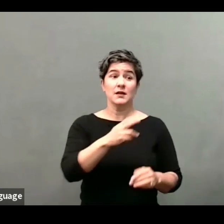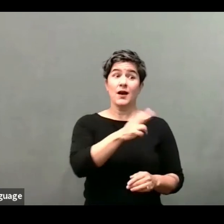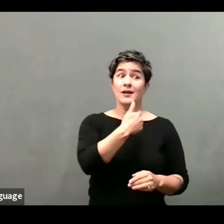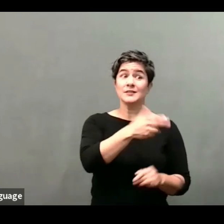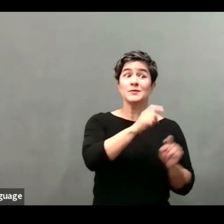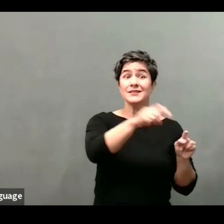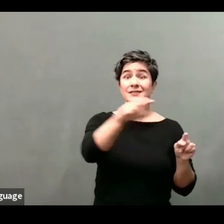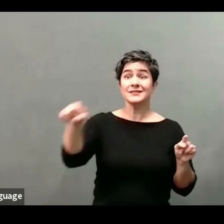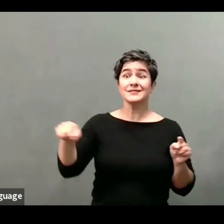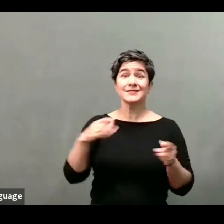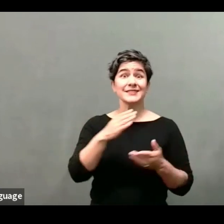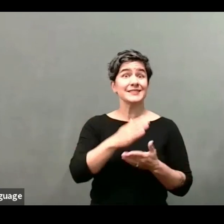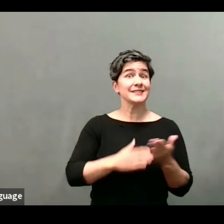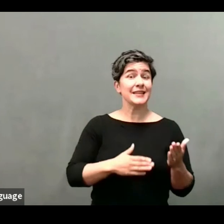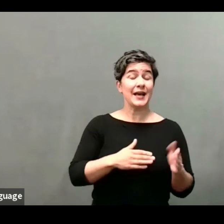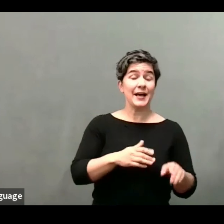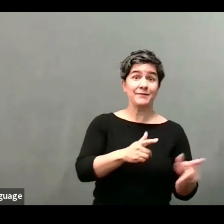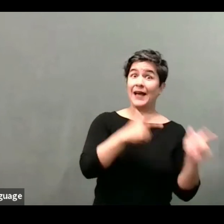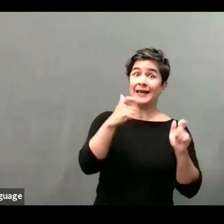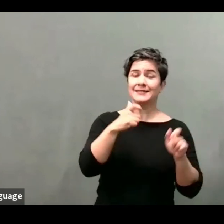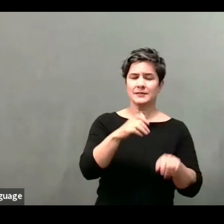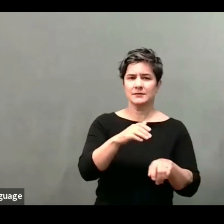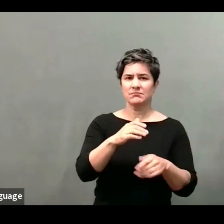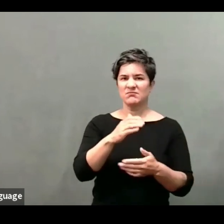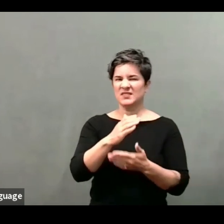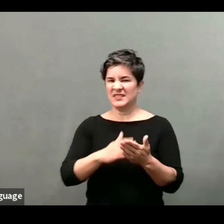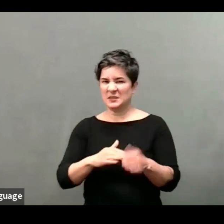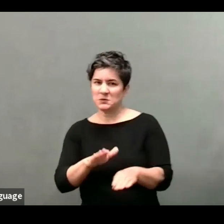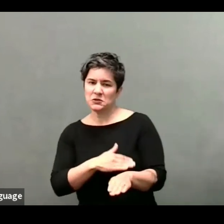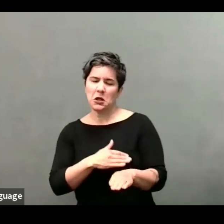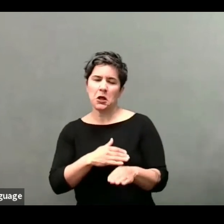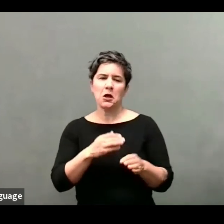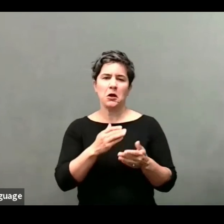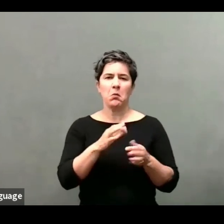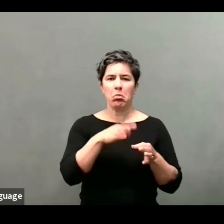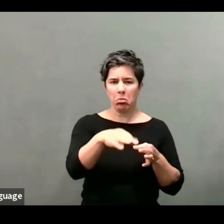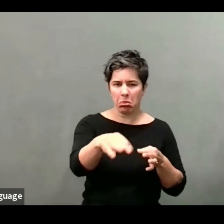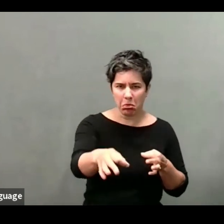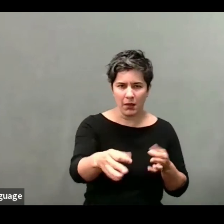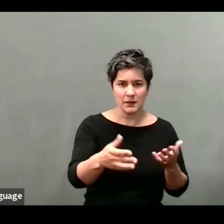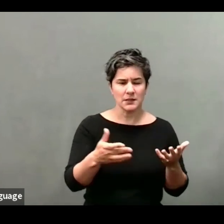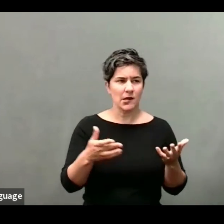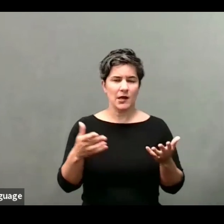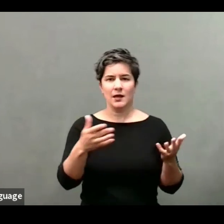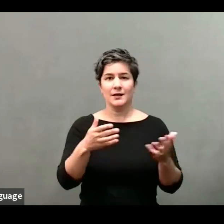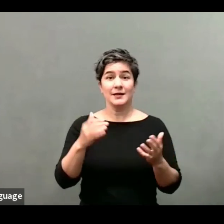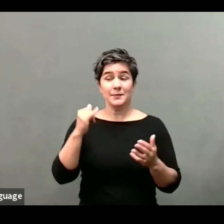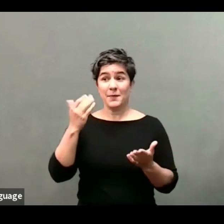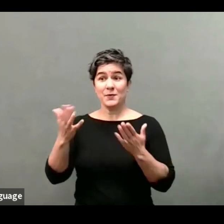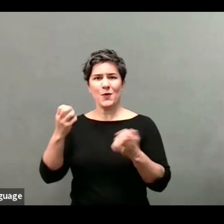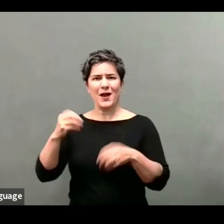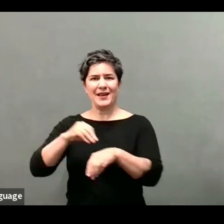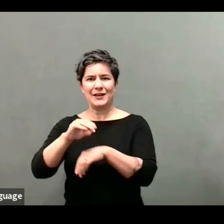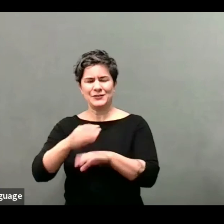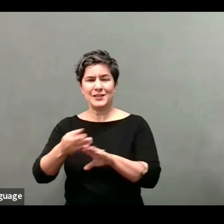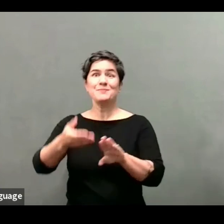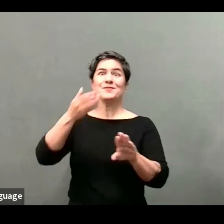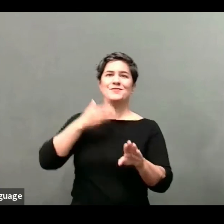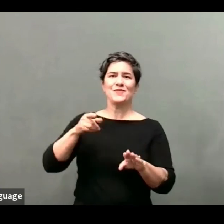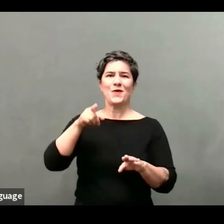fast and some aren't so much. And to get that information on how to get those counseling sessions covered,